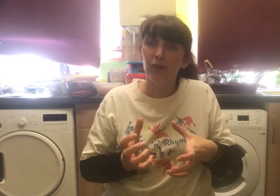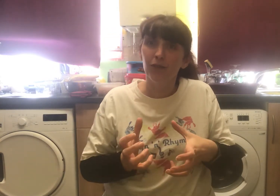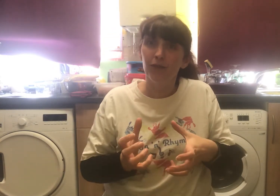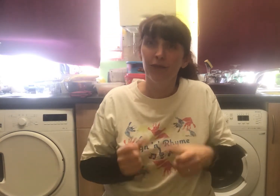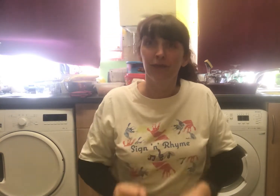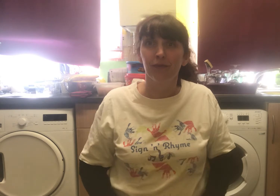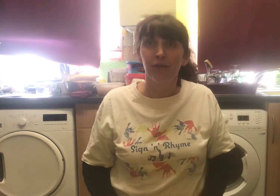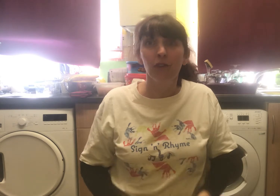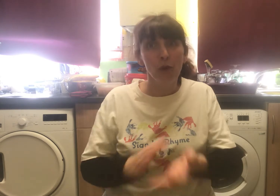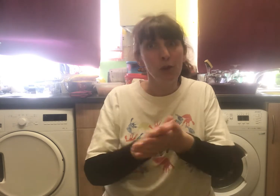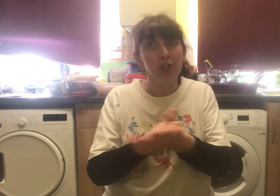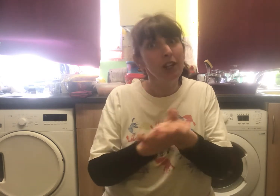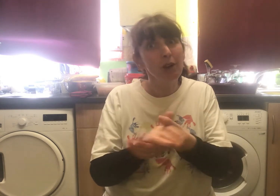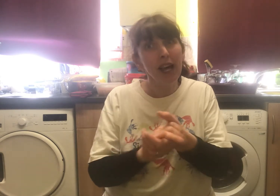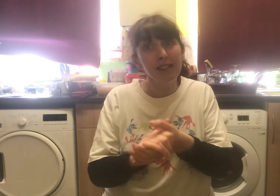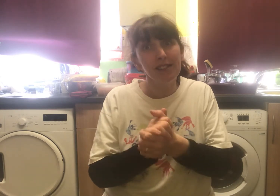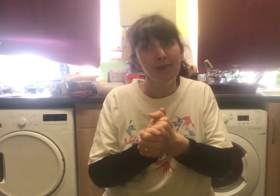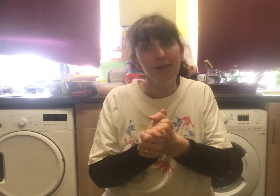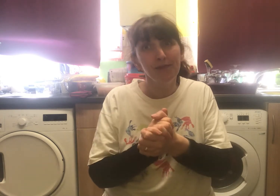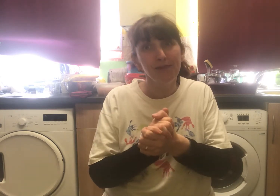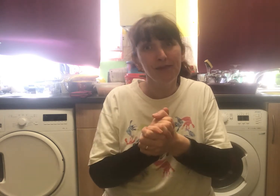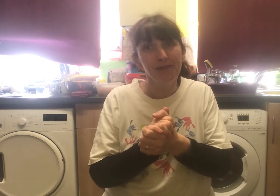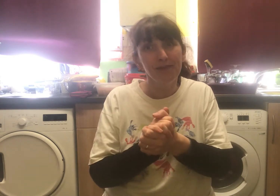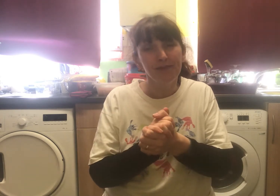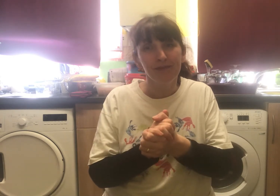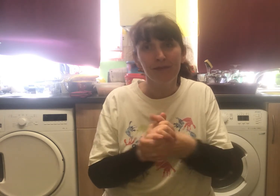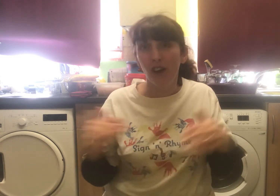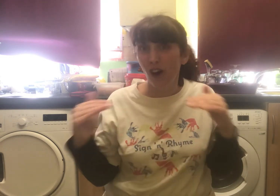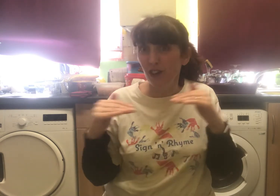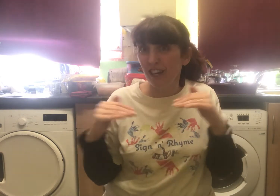for Washing Your Hands. Are you ready?